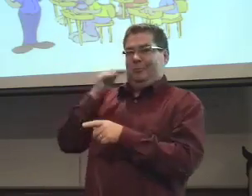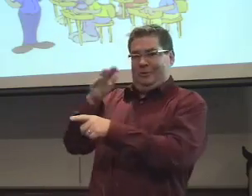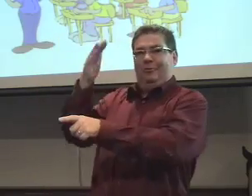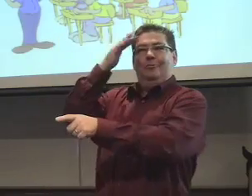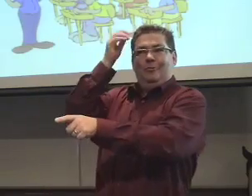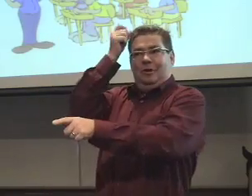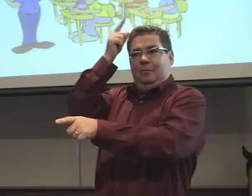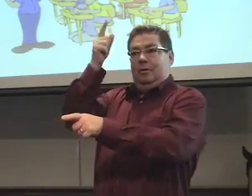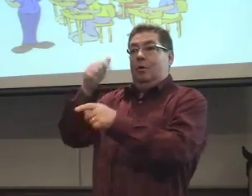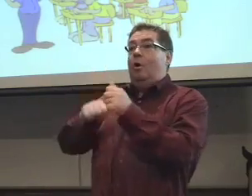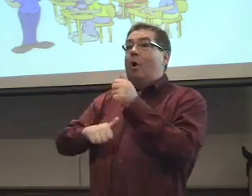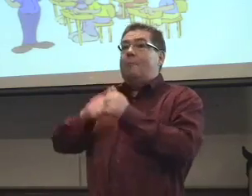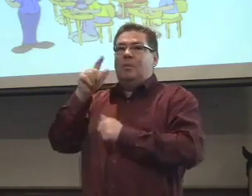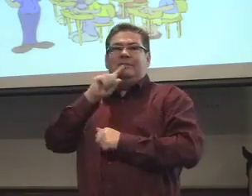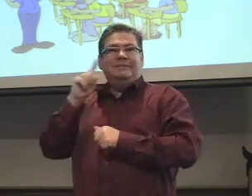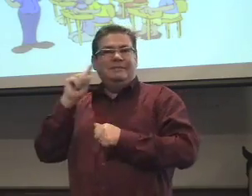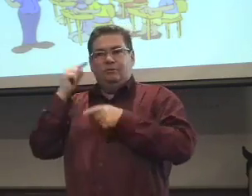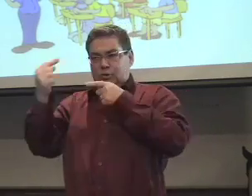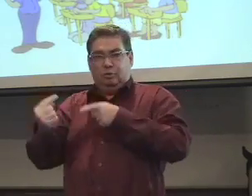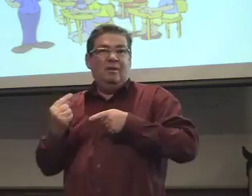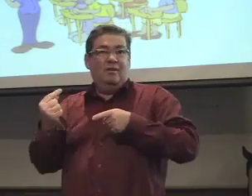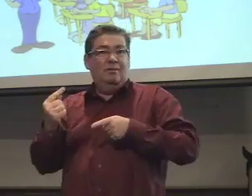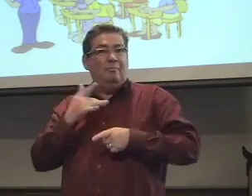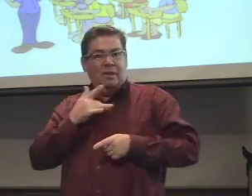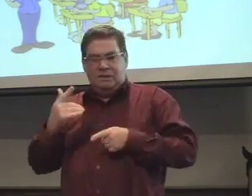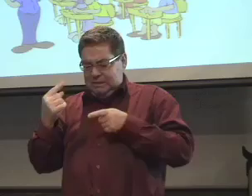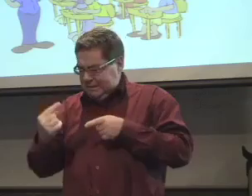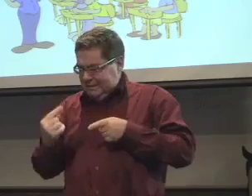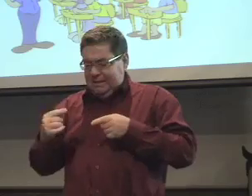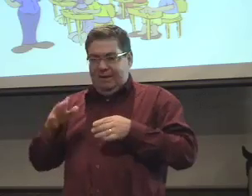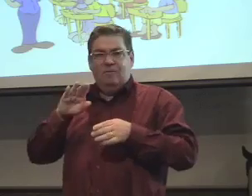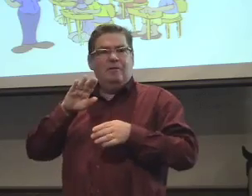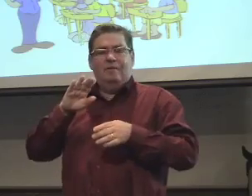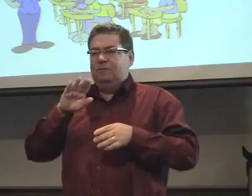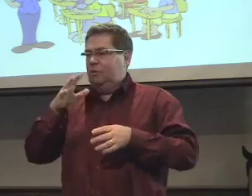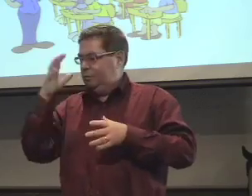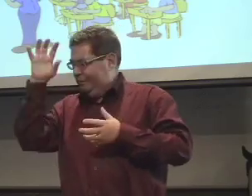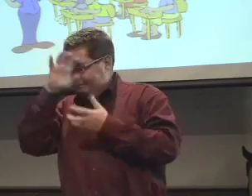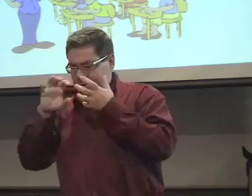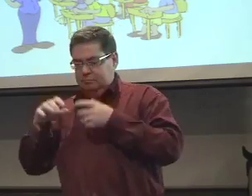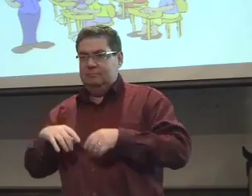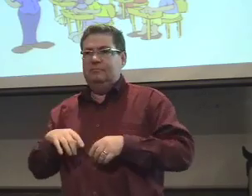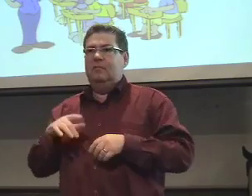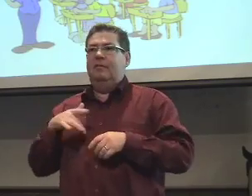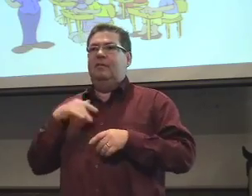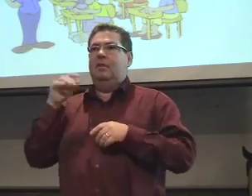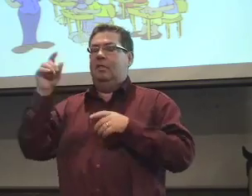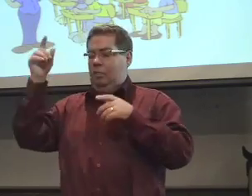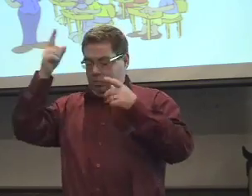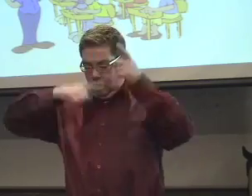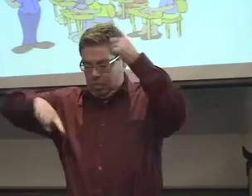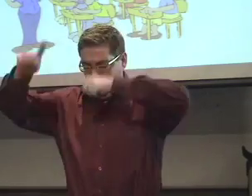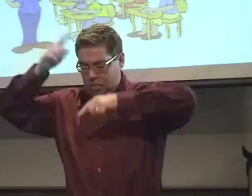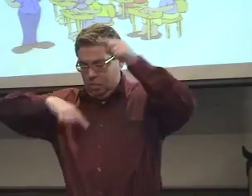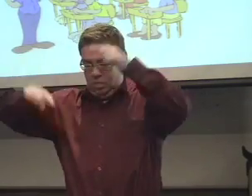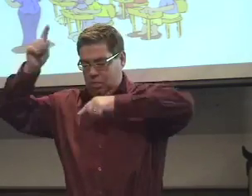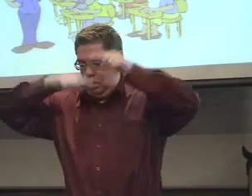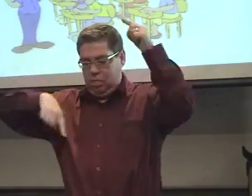most deaf kids read. You see them struggling, you see them confused, and you see them just spitting it back because they're not sure what it means. And that's not